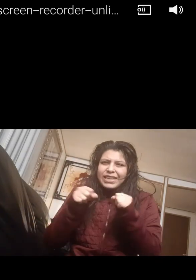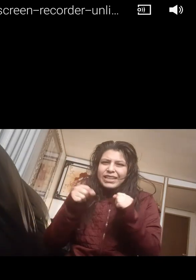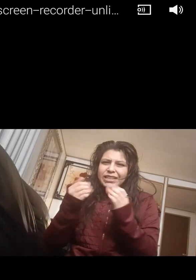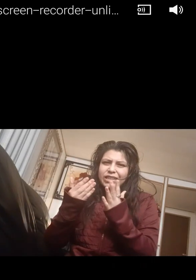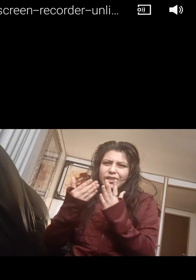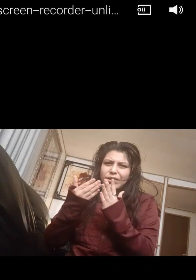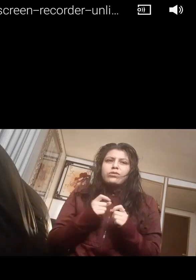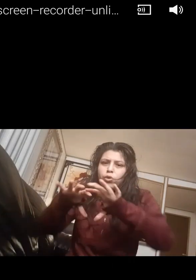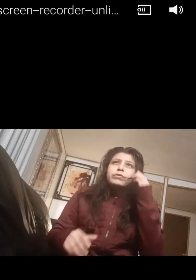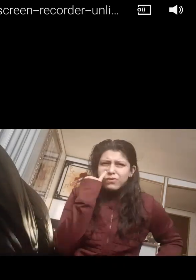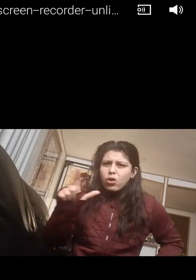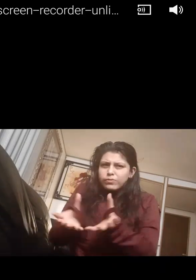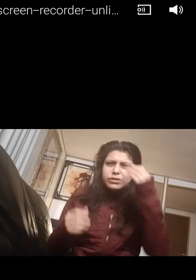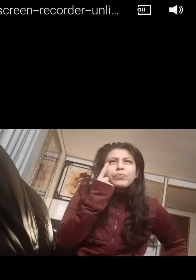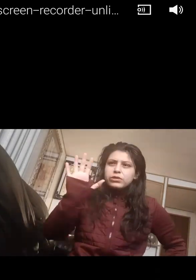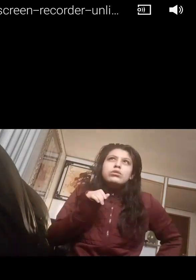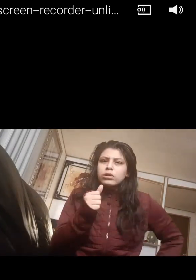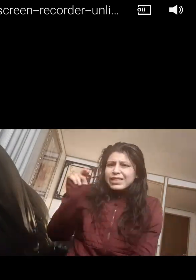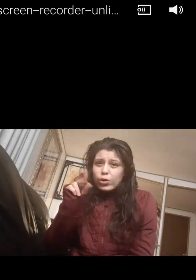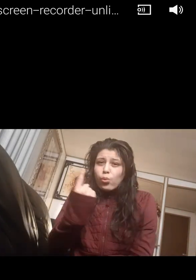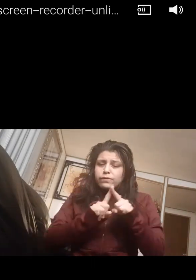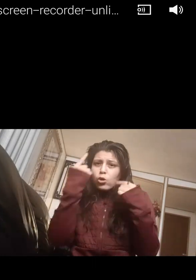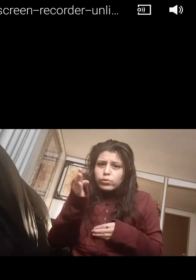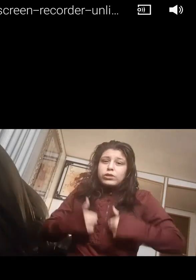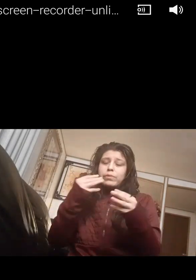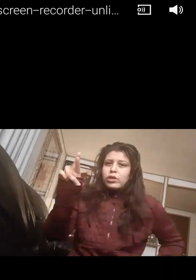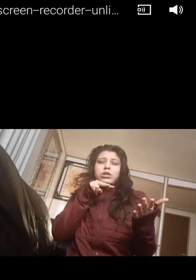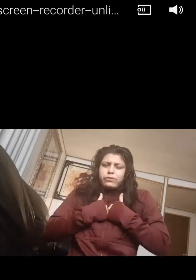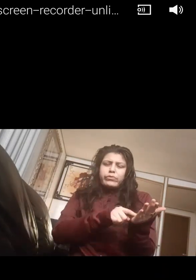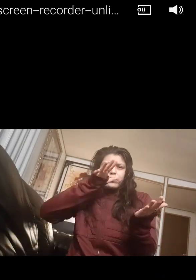and this is you going through the video